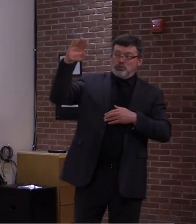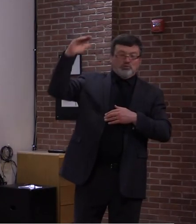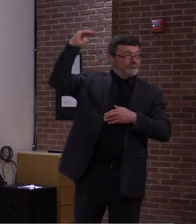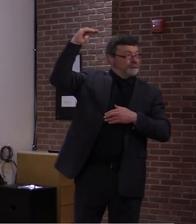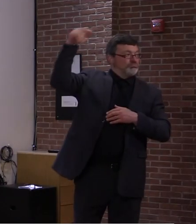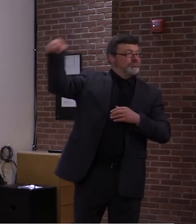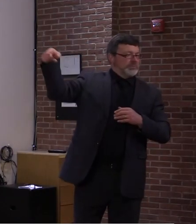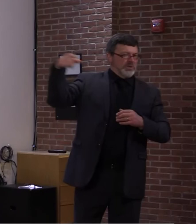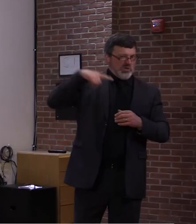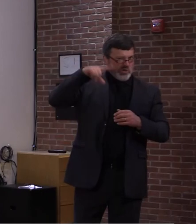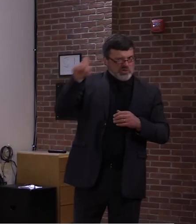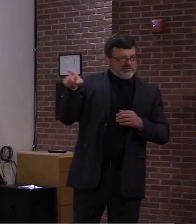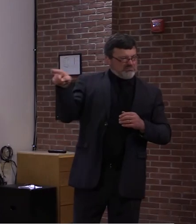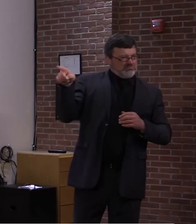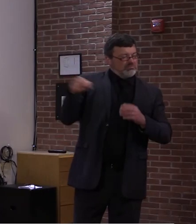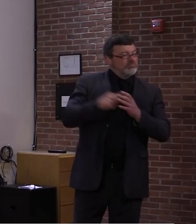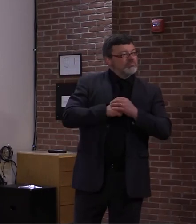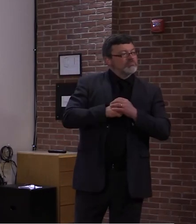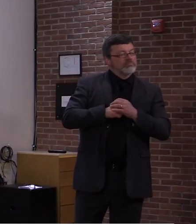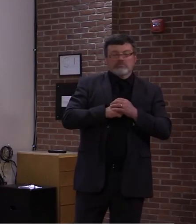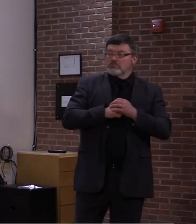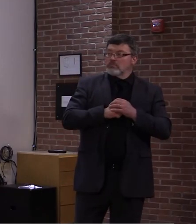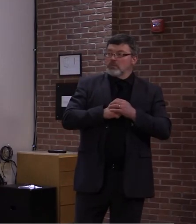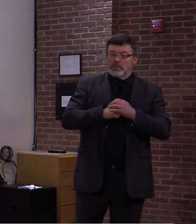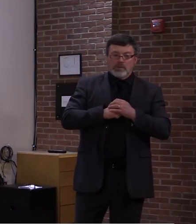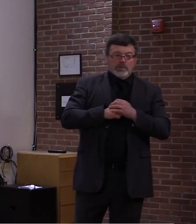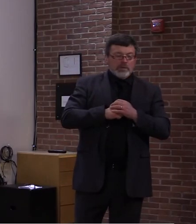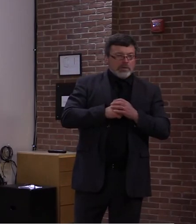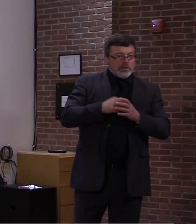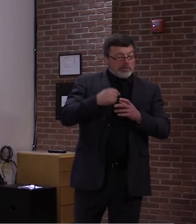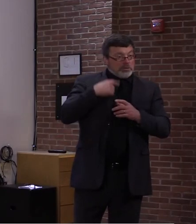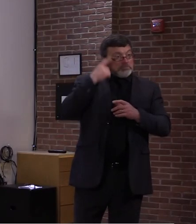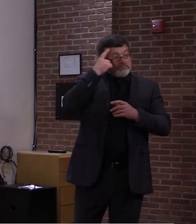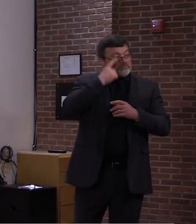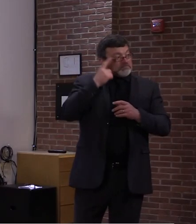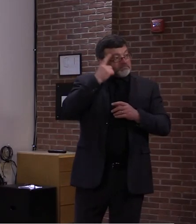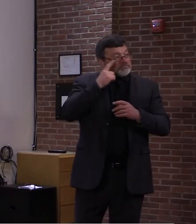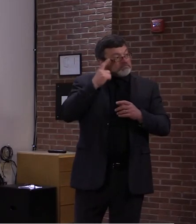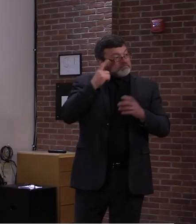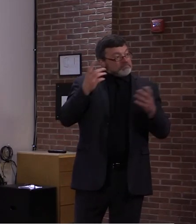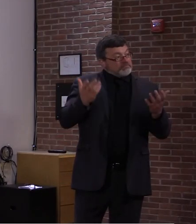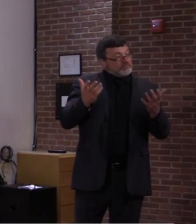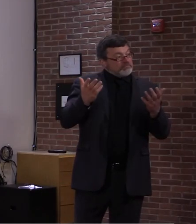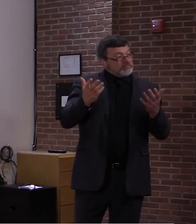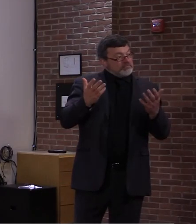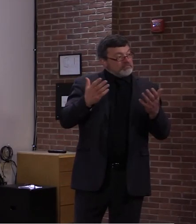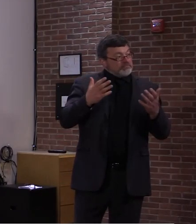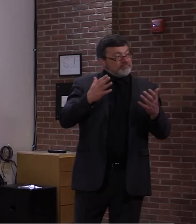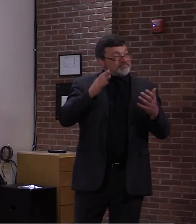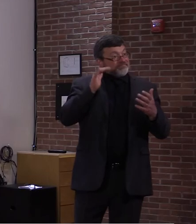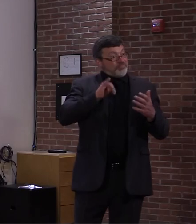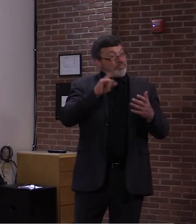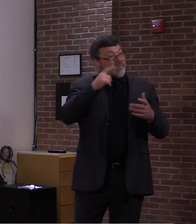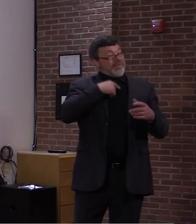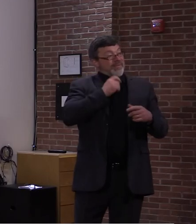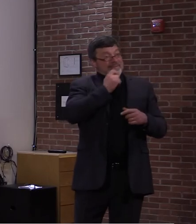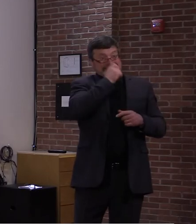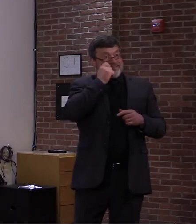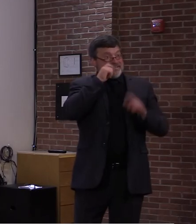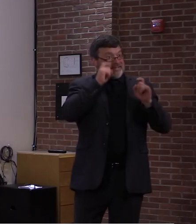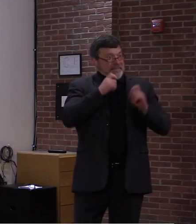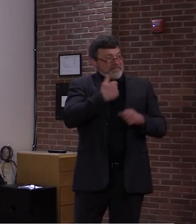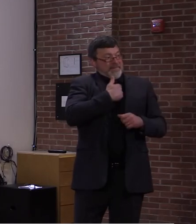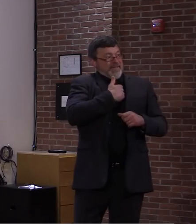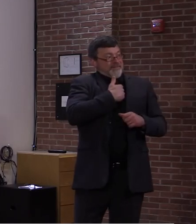Curious if it's known how many of the self-reporting positive results overlap with